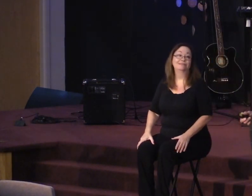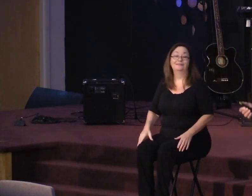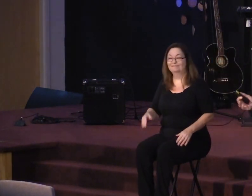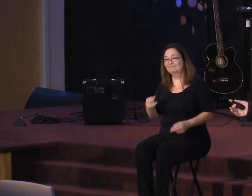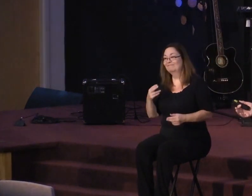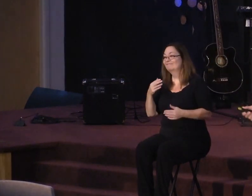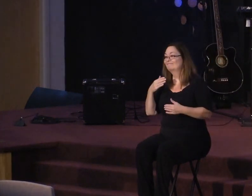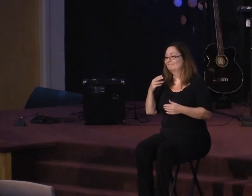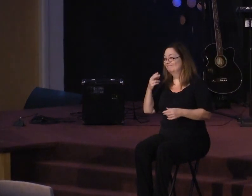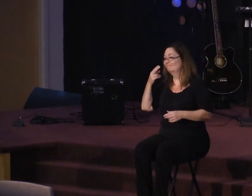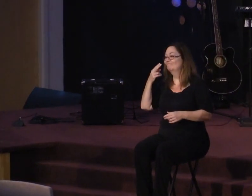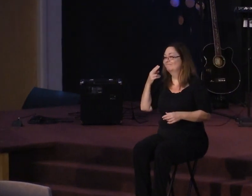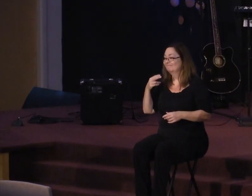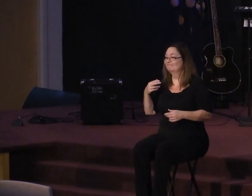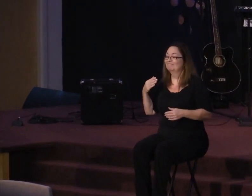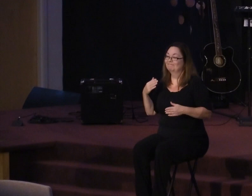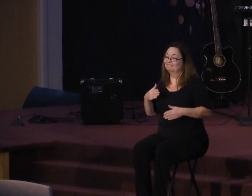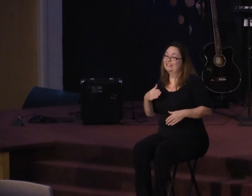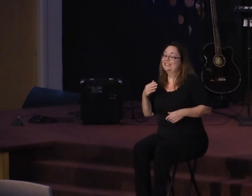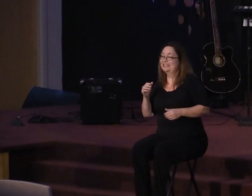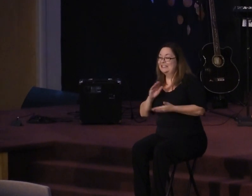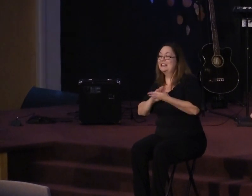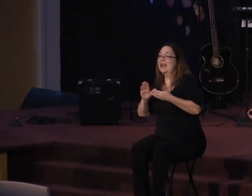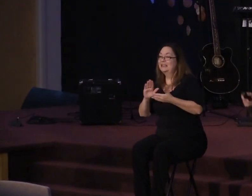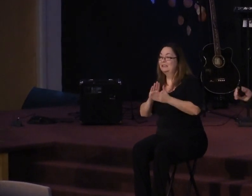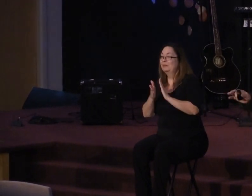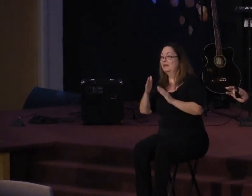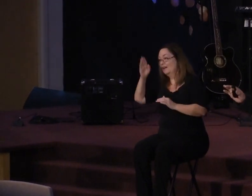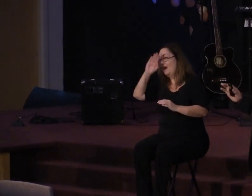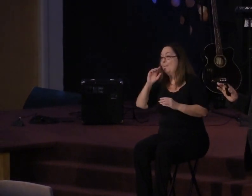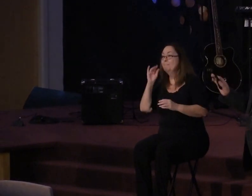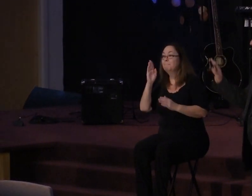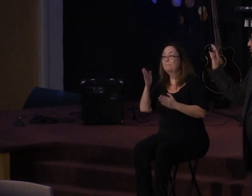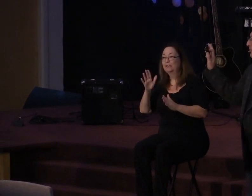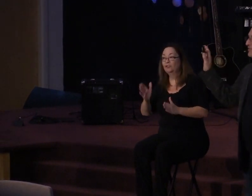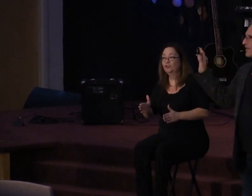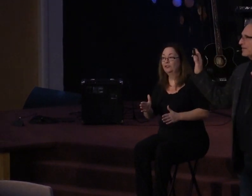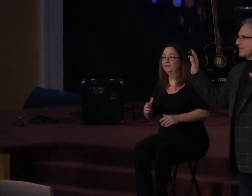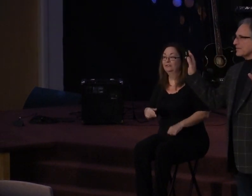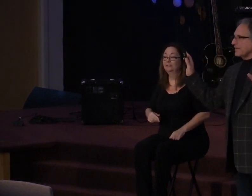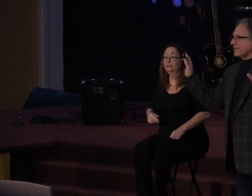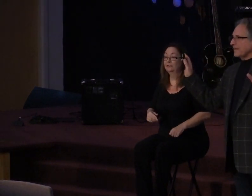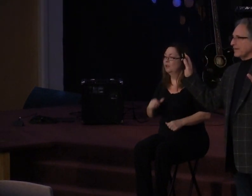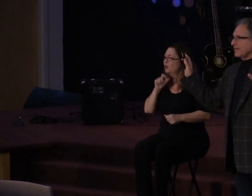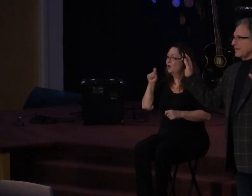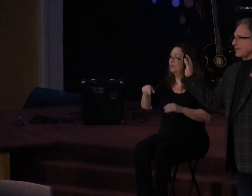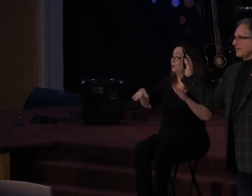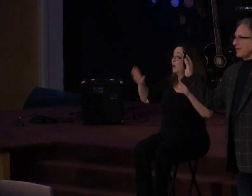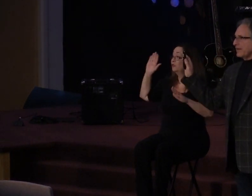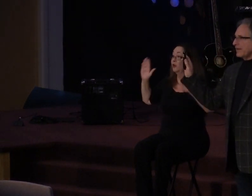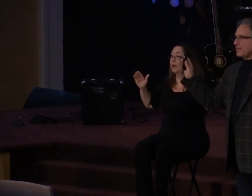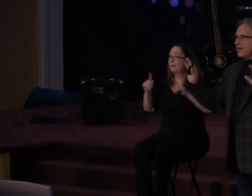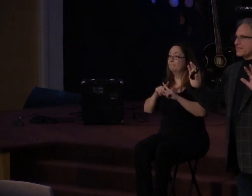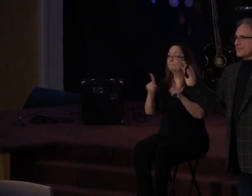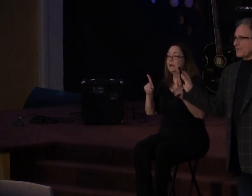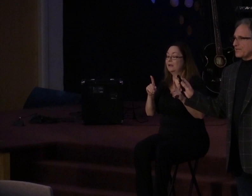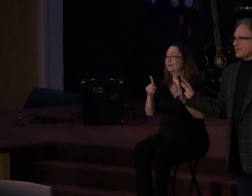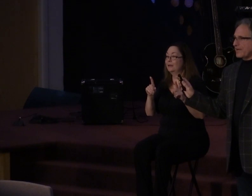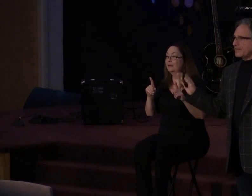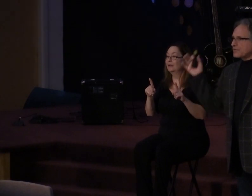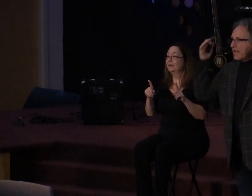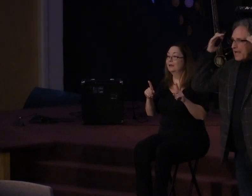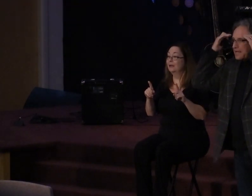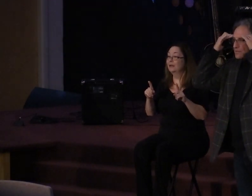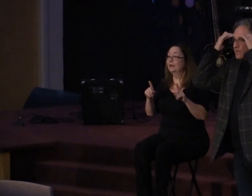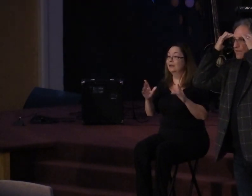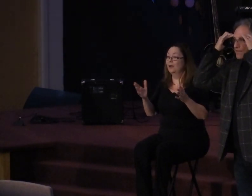Isn't it neat to be a messenger of God? How many? Now, you don't have to raise your hand on this one. I'm not asking you to raise your